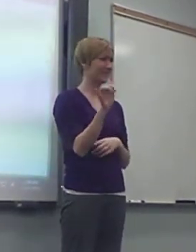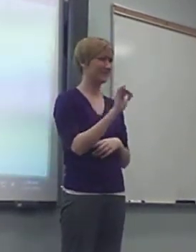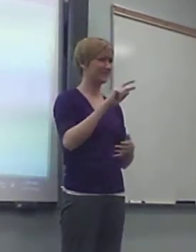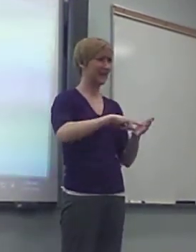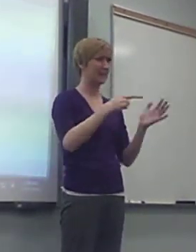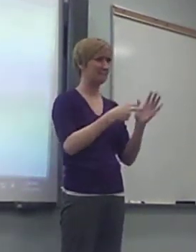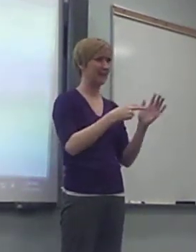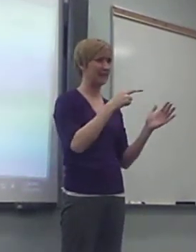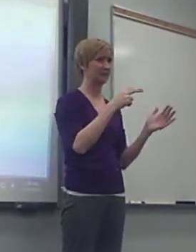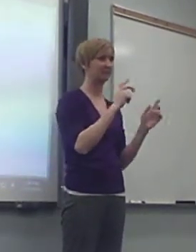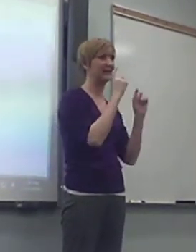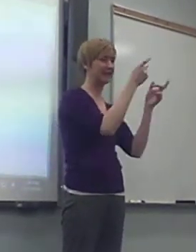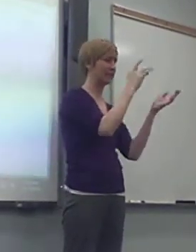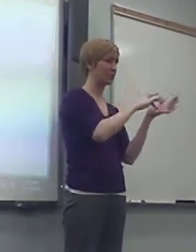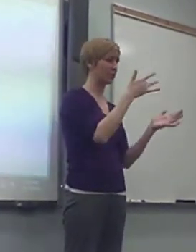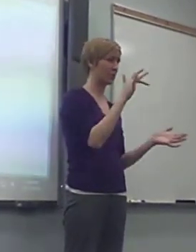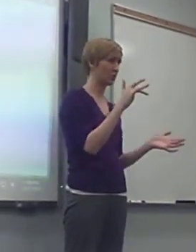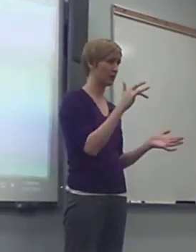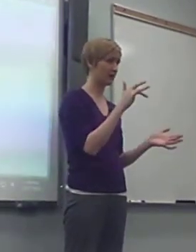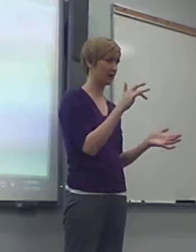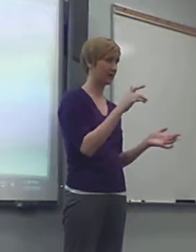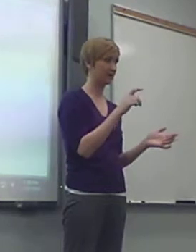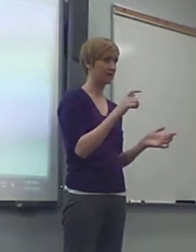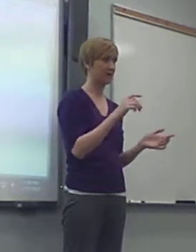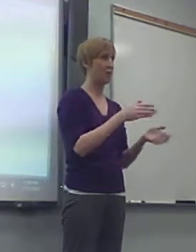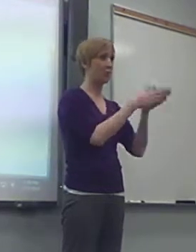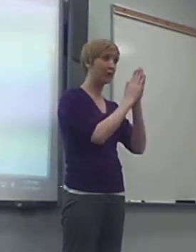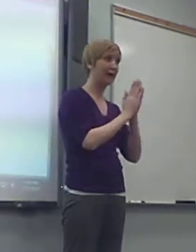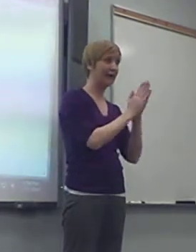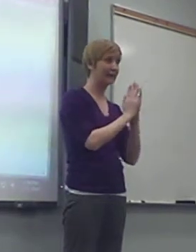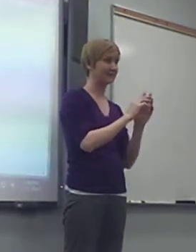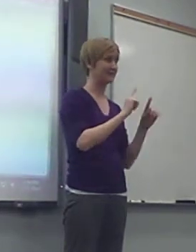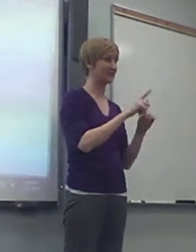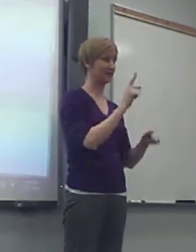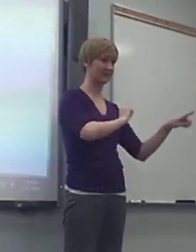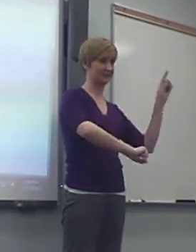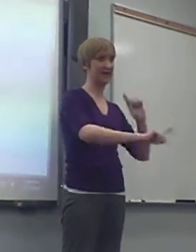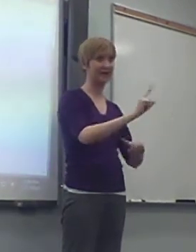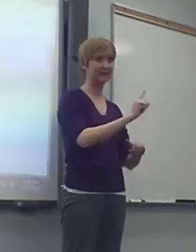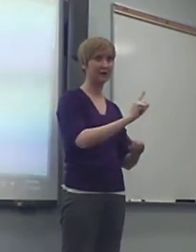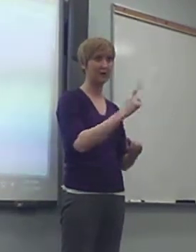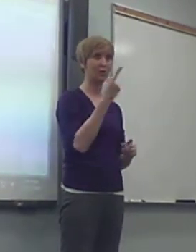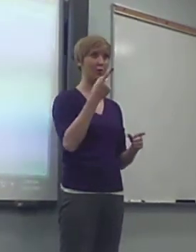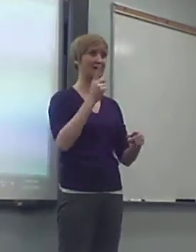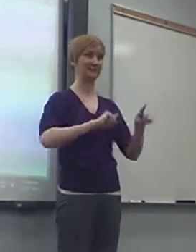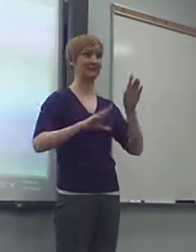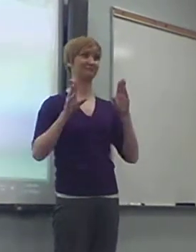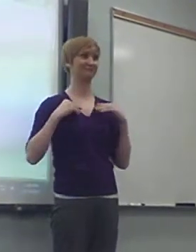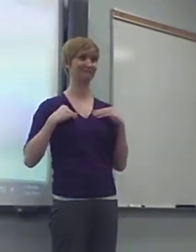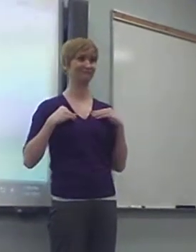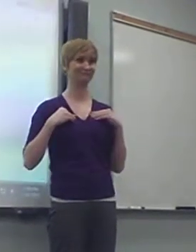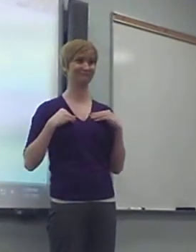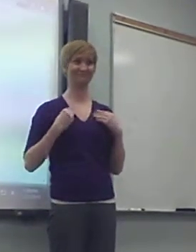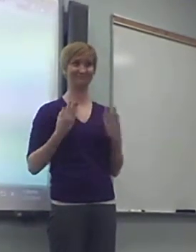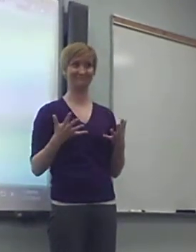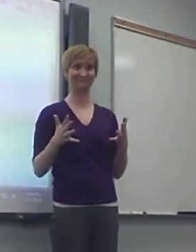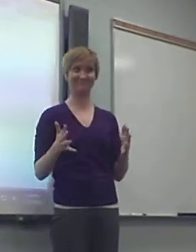lots of different ways to say glory. But the point is that oftentimes in translations, you have resources like this at your